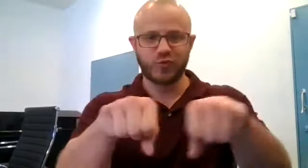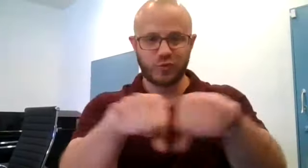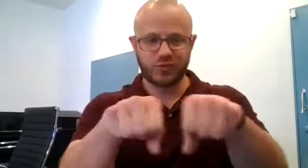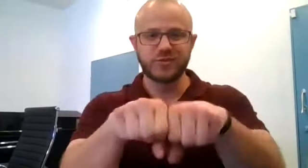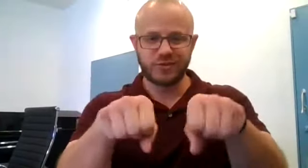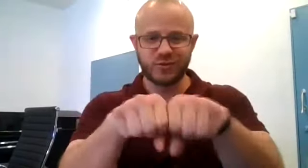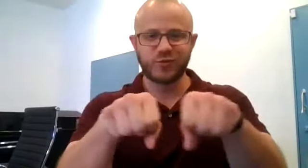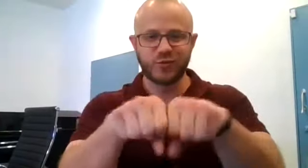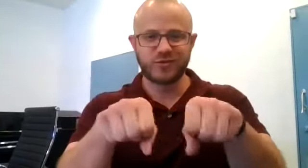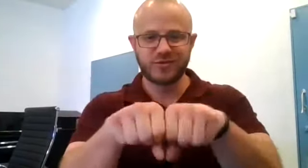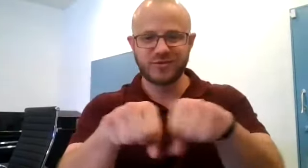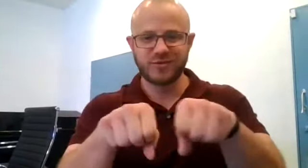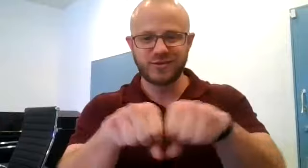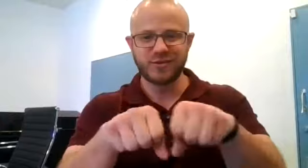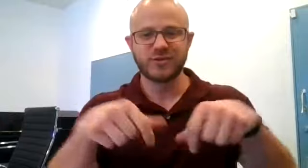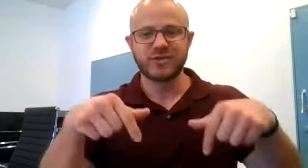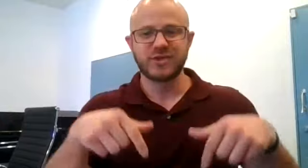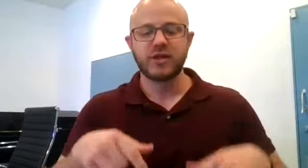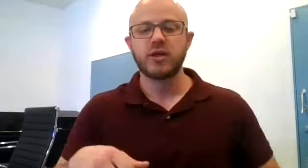in general, it's shoes.